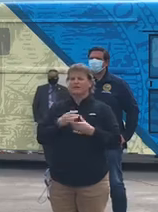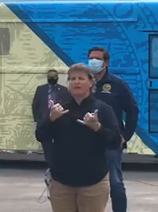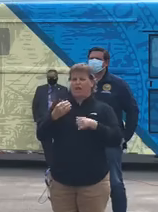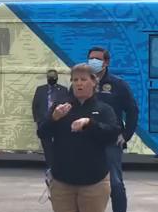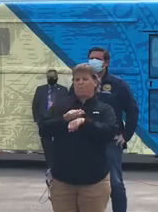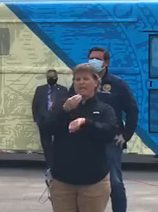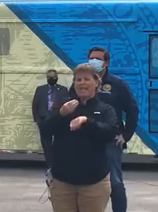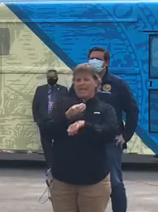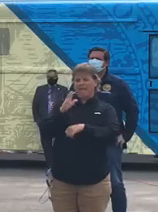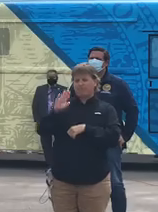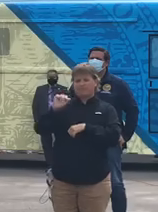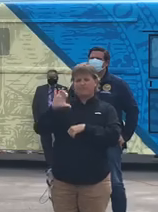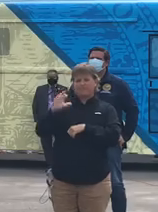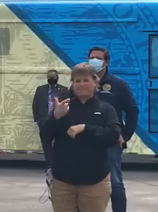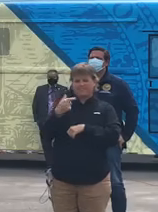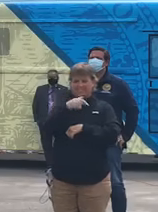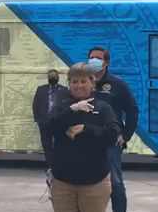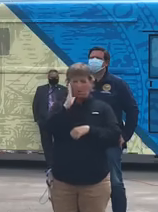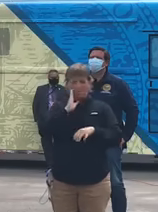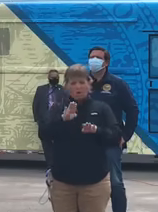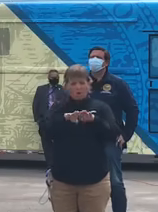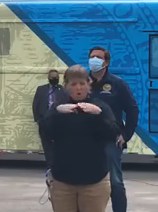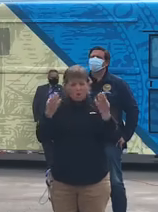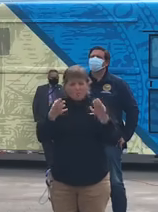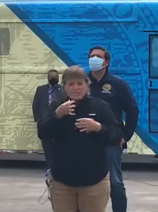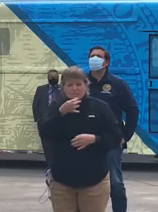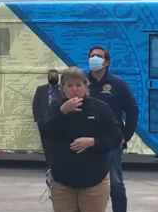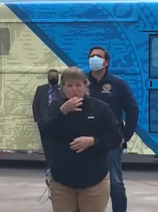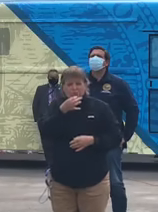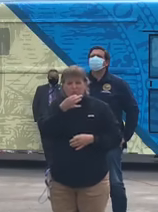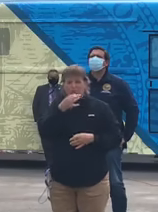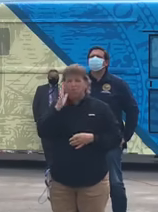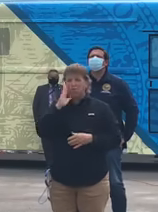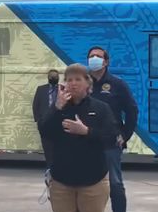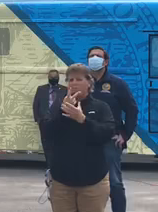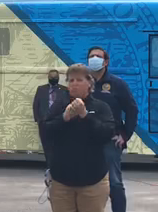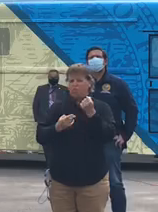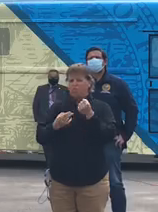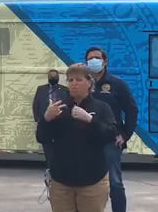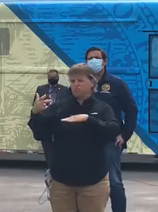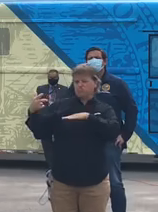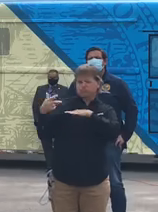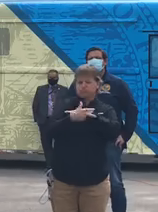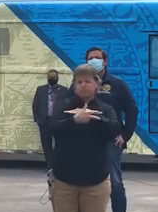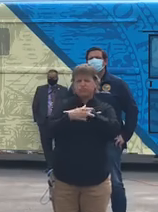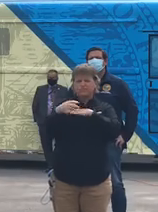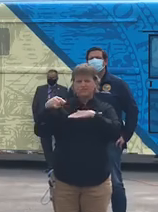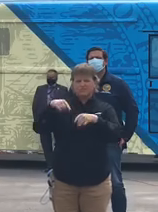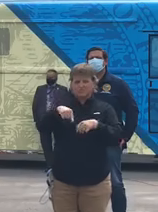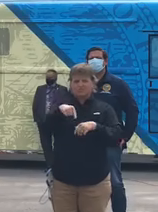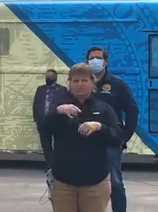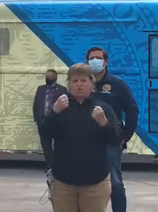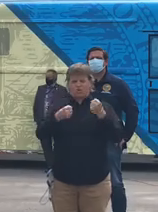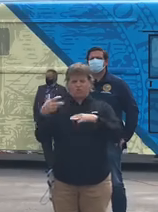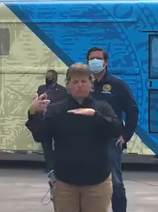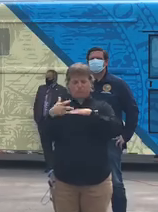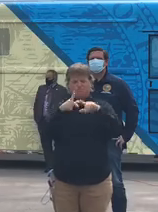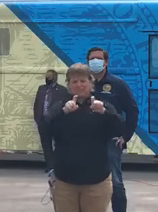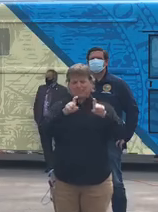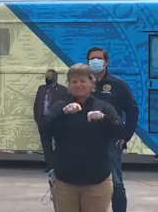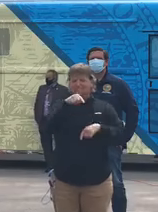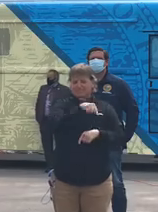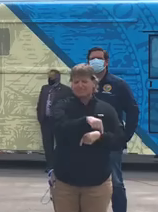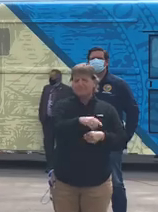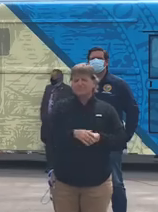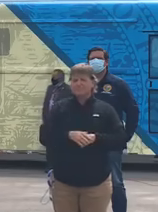Miami Beach, so we look forward to getting that up and running. I know Mayor Gelber has been looking forward to that and appreciate his assistance and his